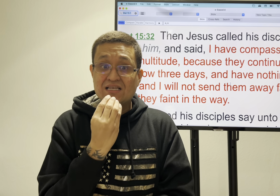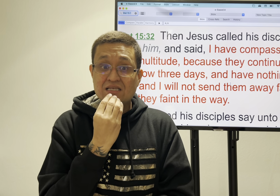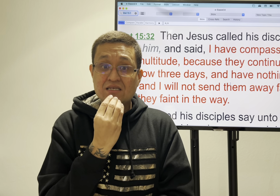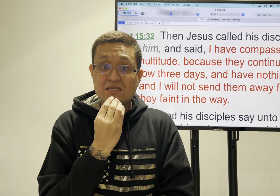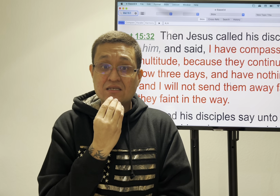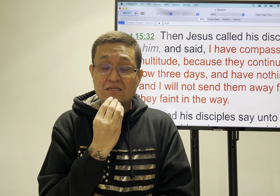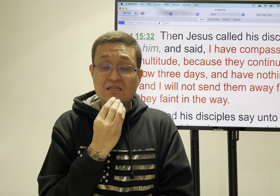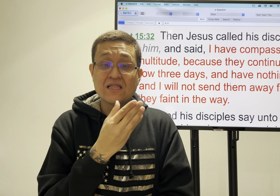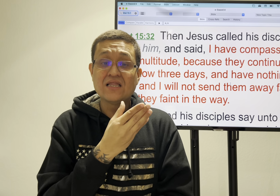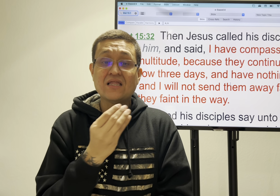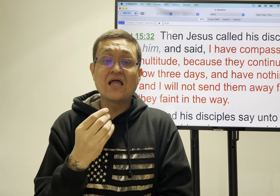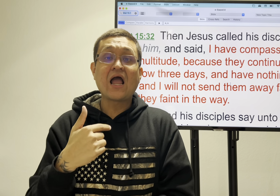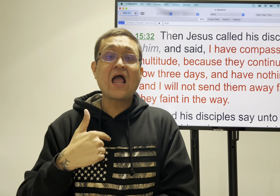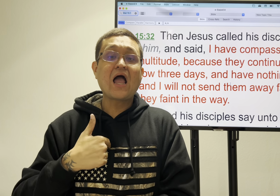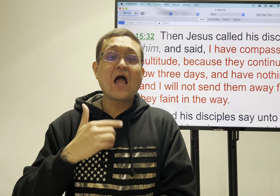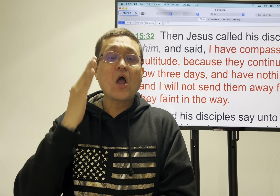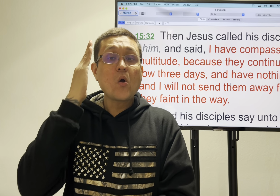and have nothing to eat.